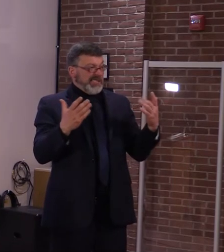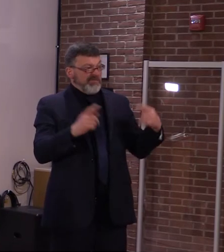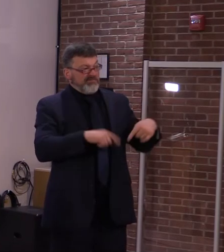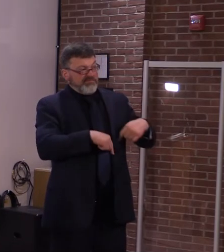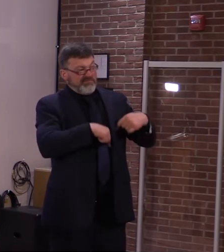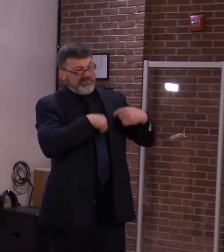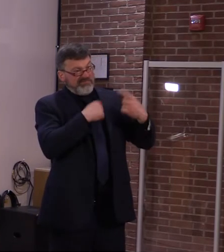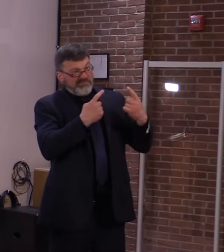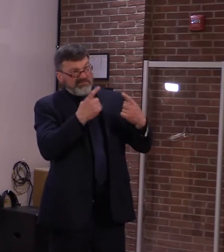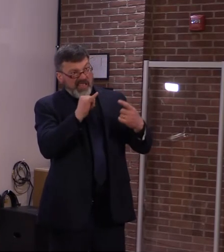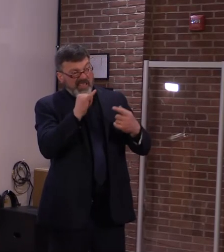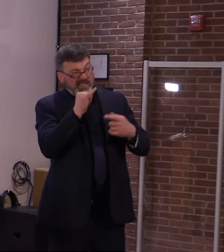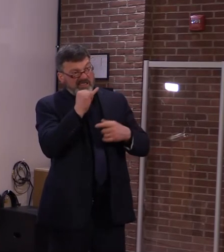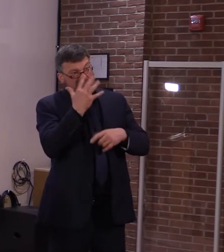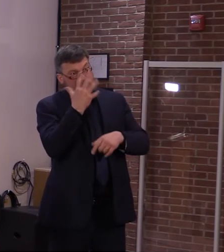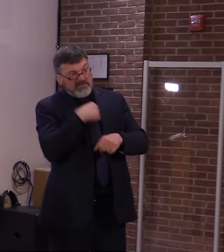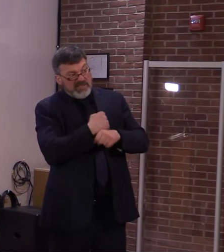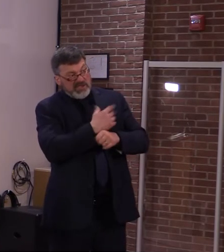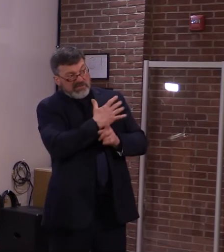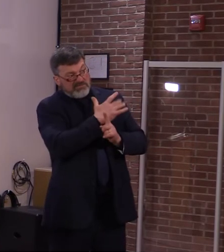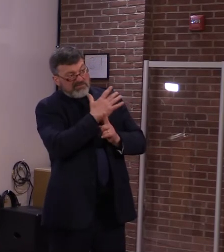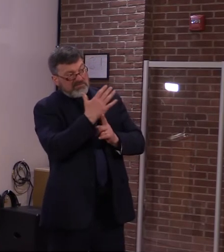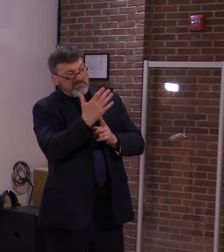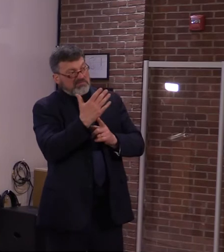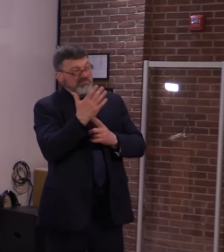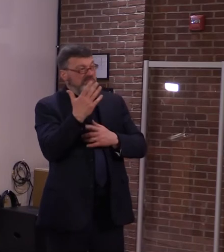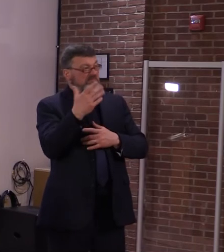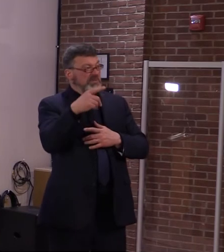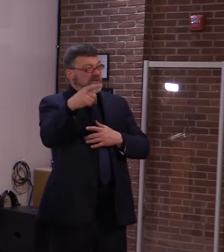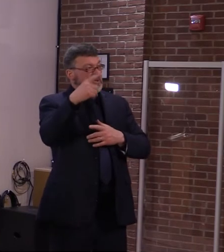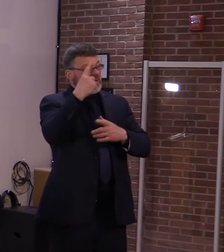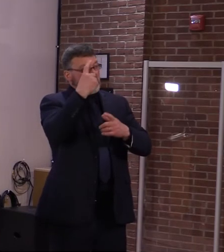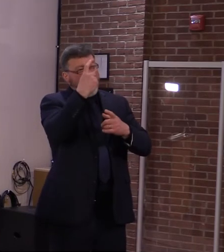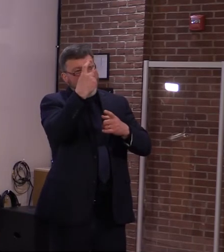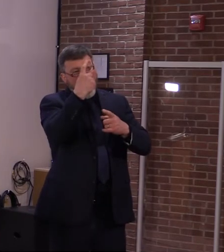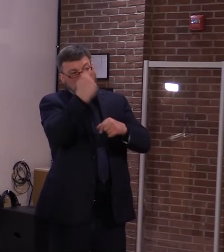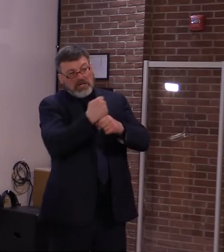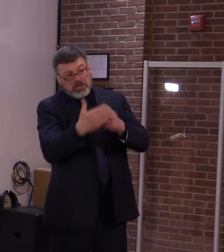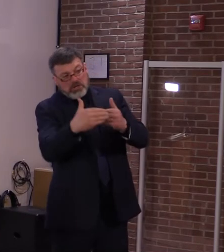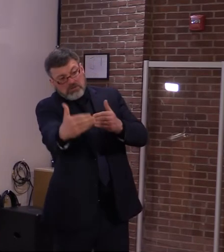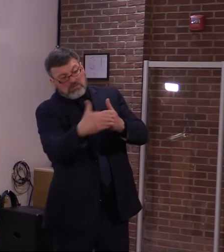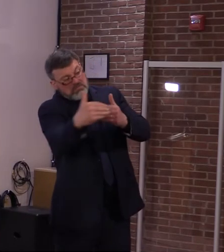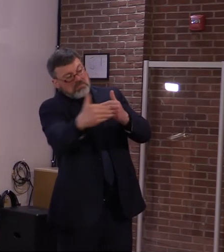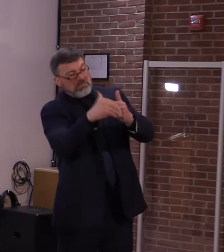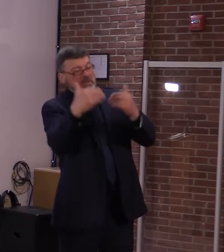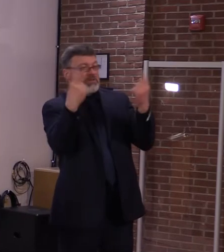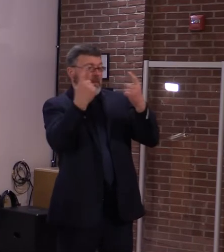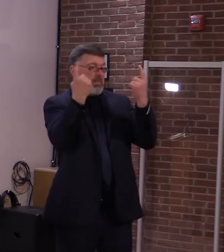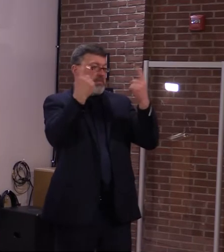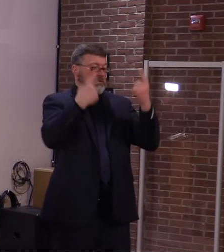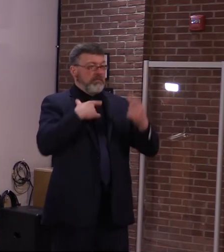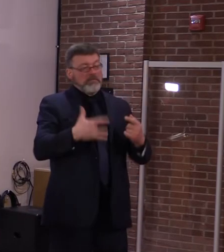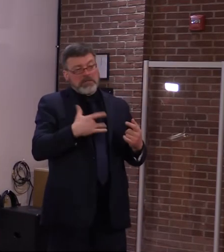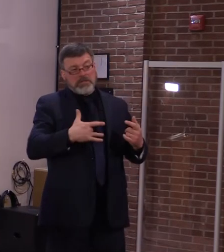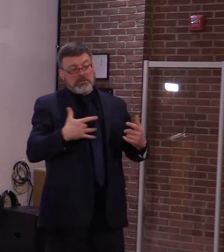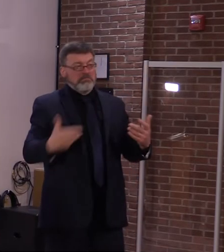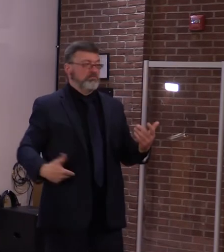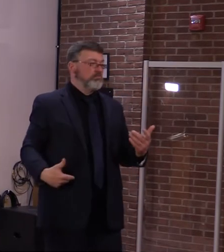really. Okay, great. Thank you. Appreciate it. Tom Davis, Compass, Vermont.